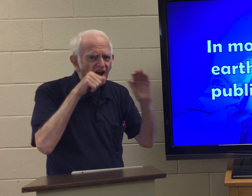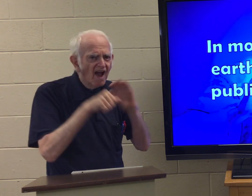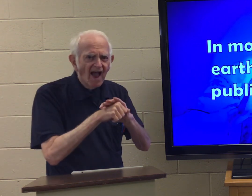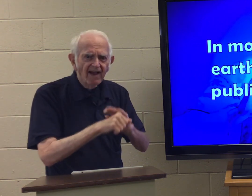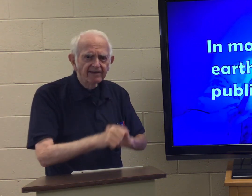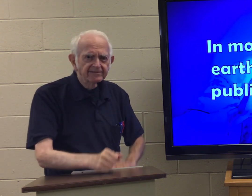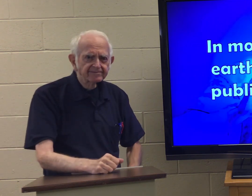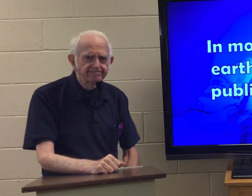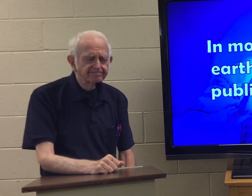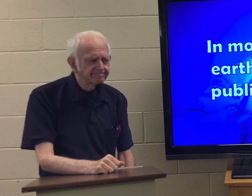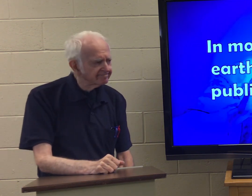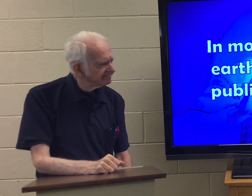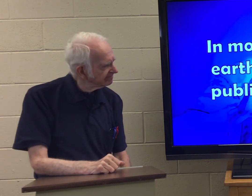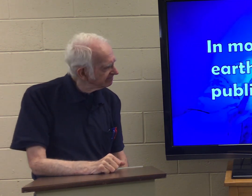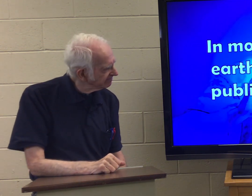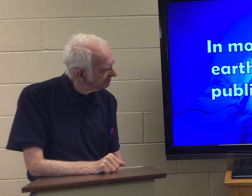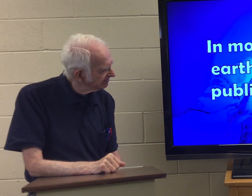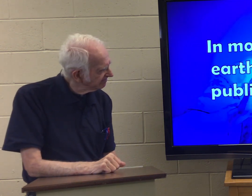He had nothing to hide.